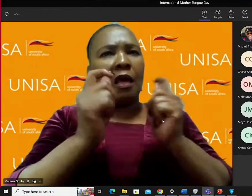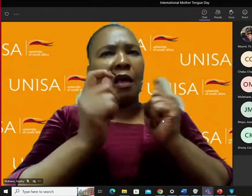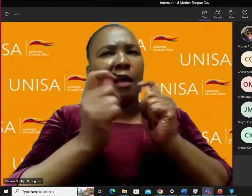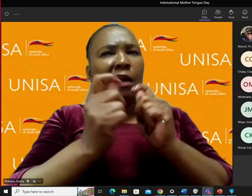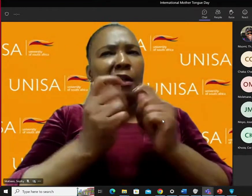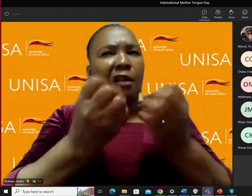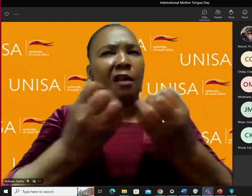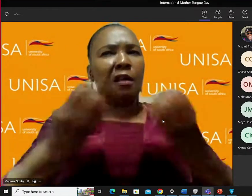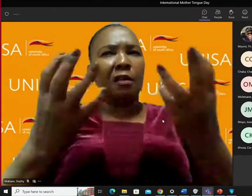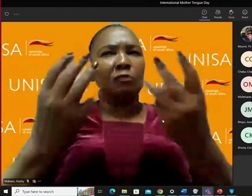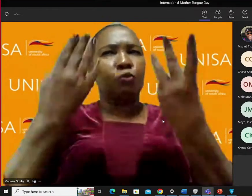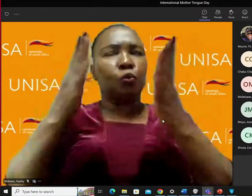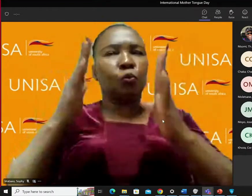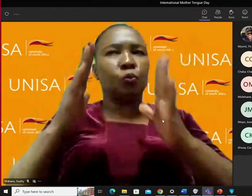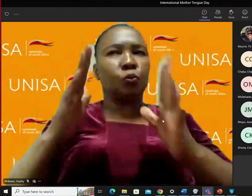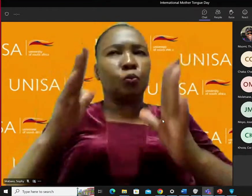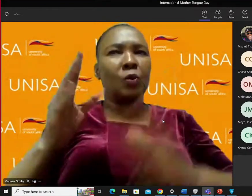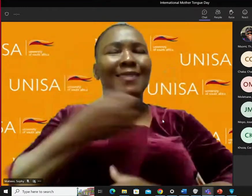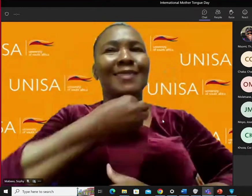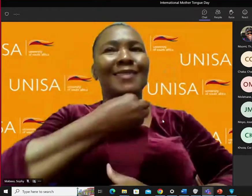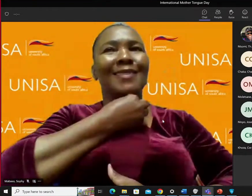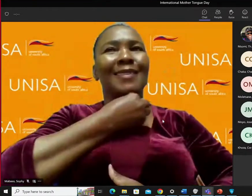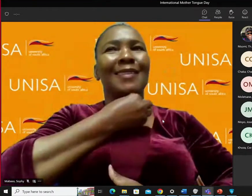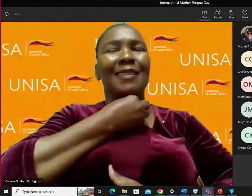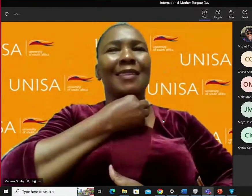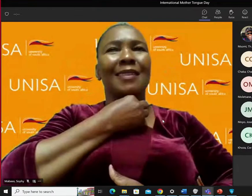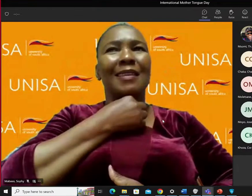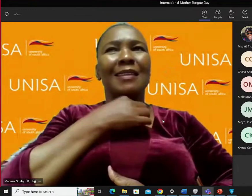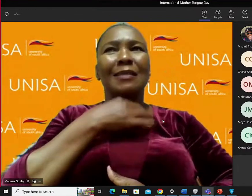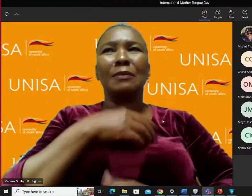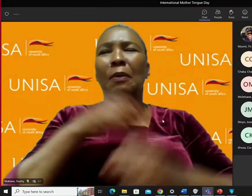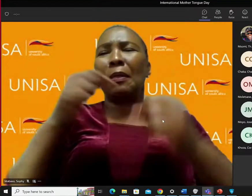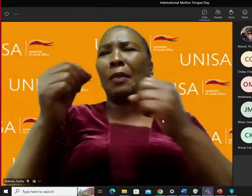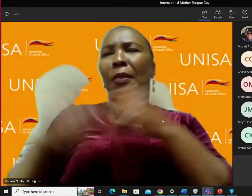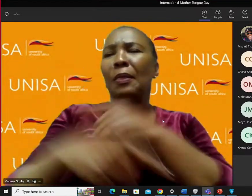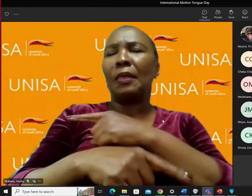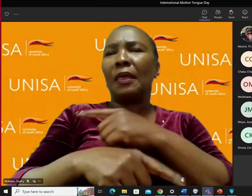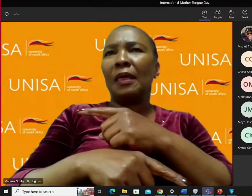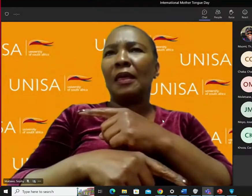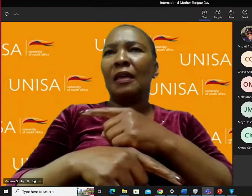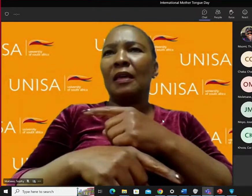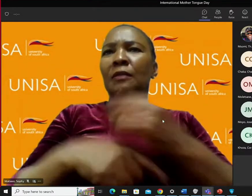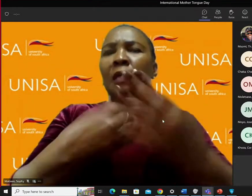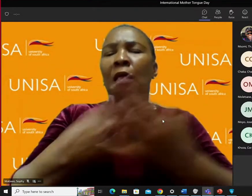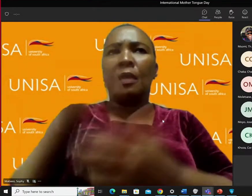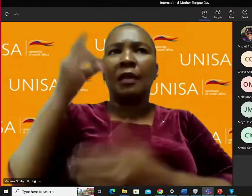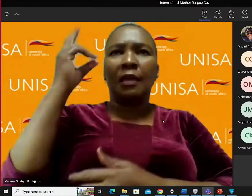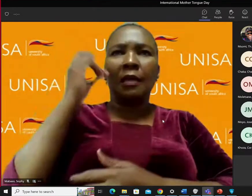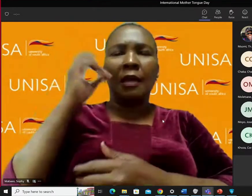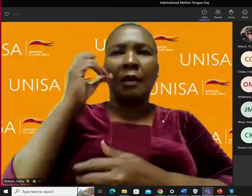know, English became her default. She spoke less of isiZulu. She can still hear us when we communicate to